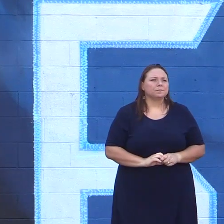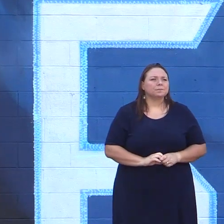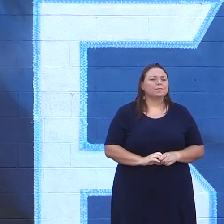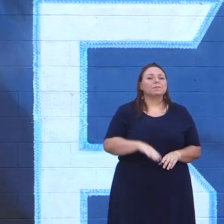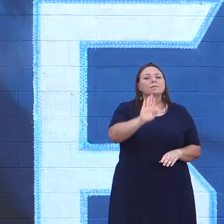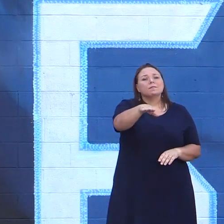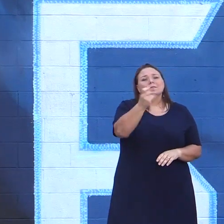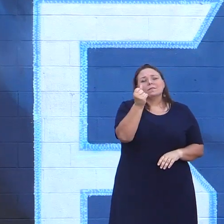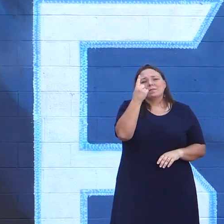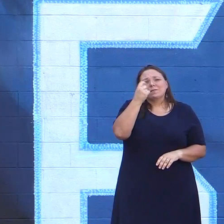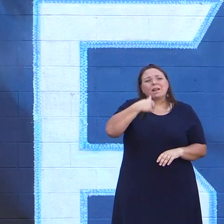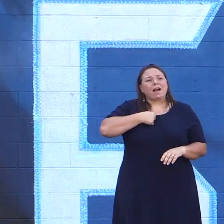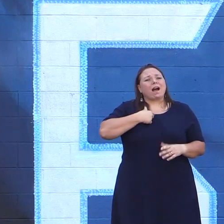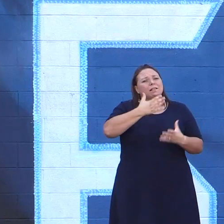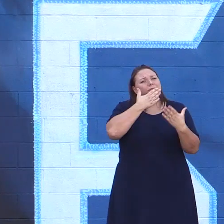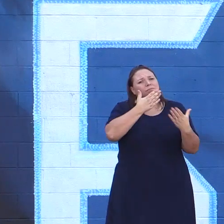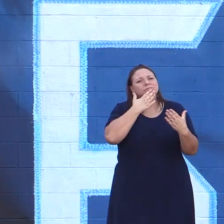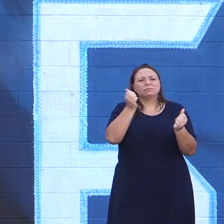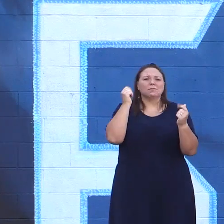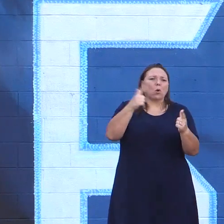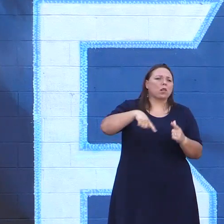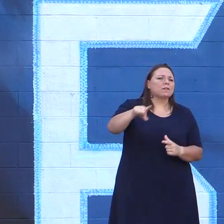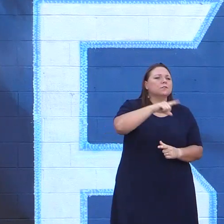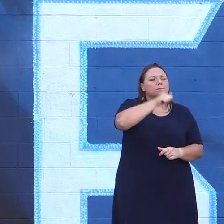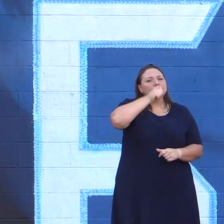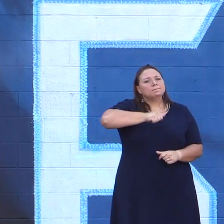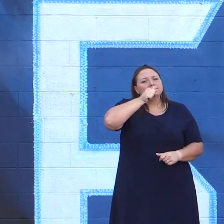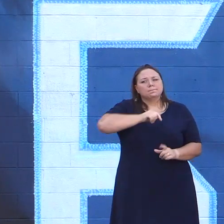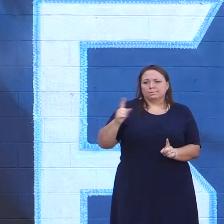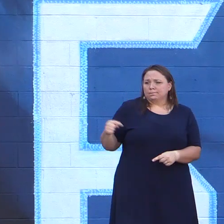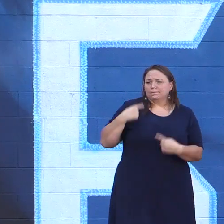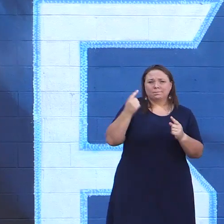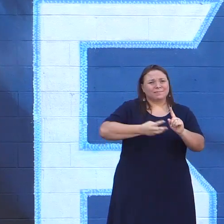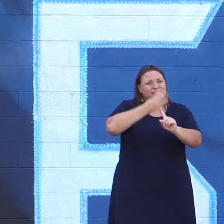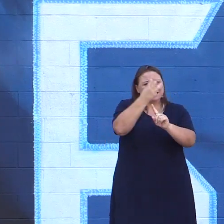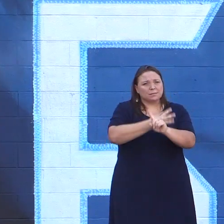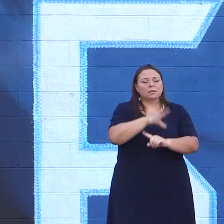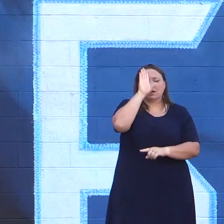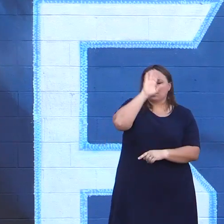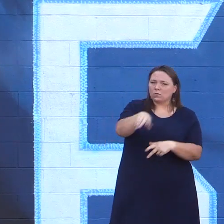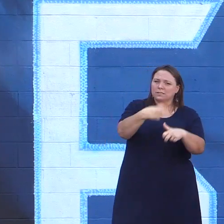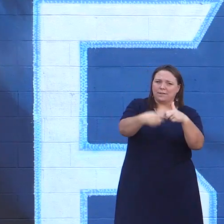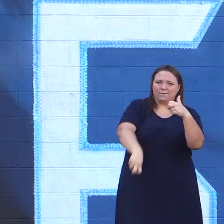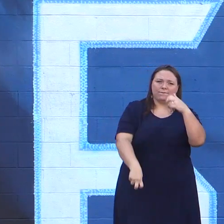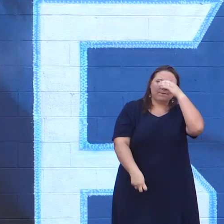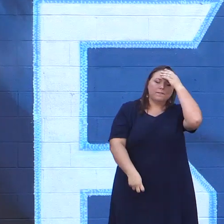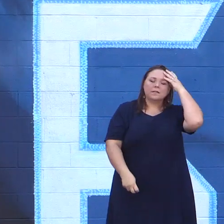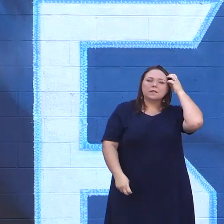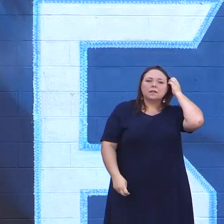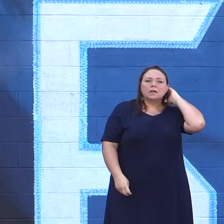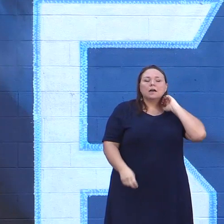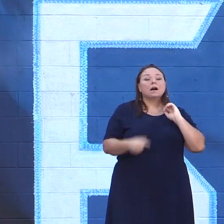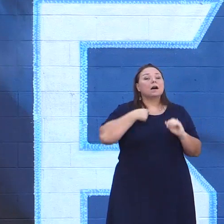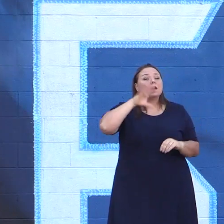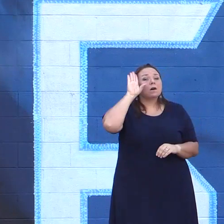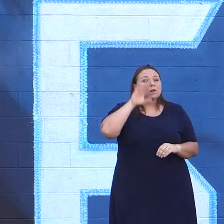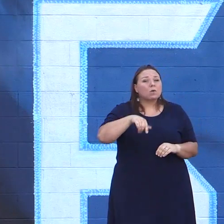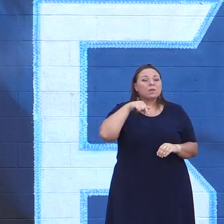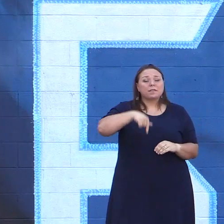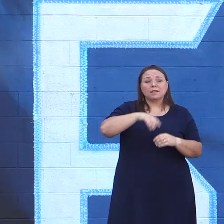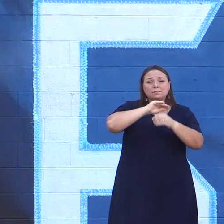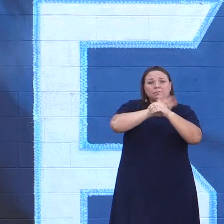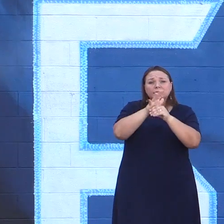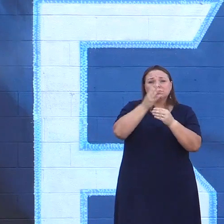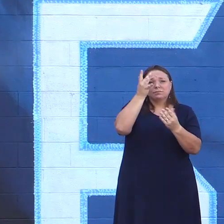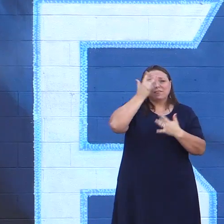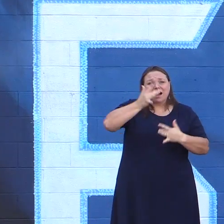Now look, I thank all of you for the sacrifices you've been making over the past 6 months. I know it's been very hard, and I know that this virus